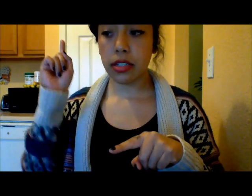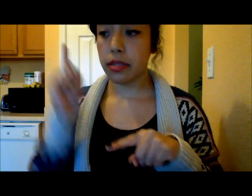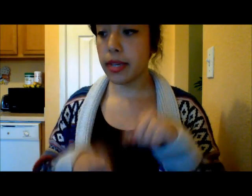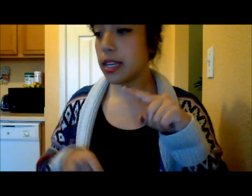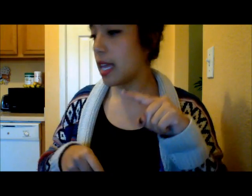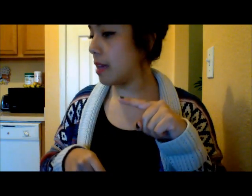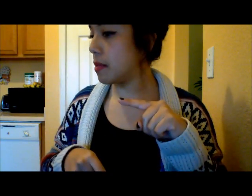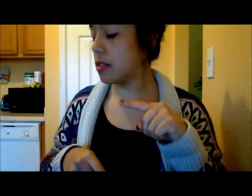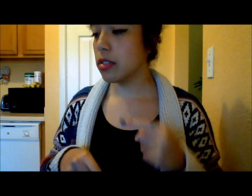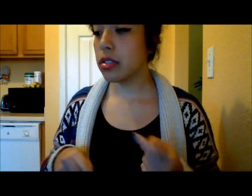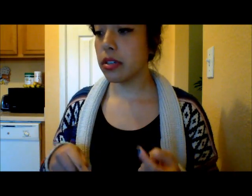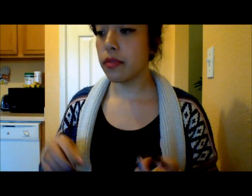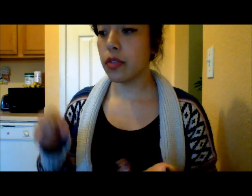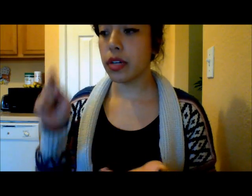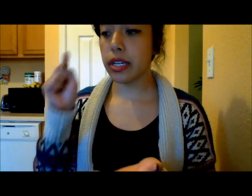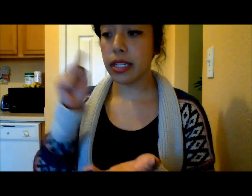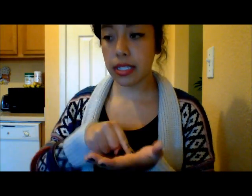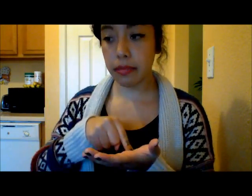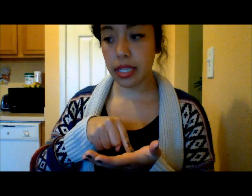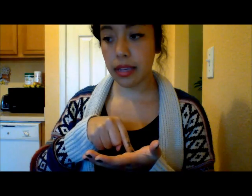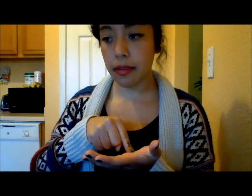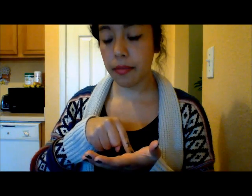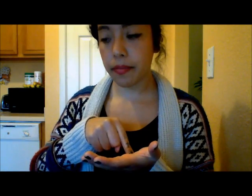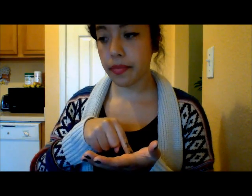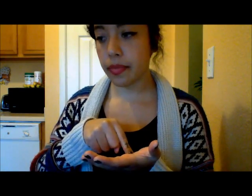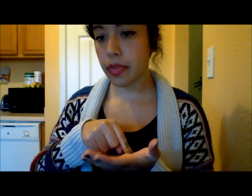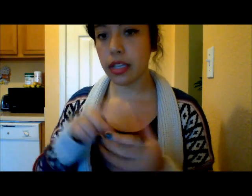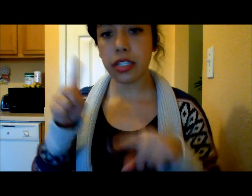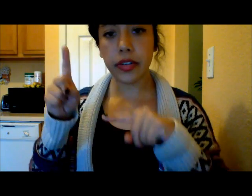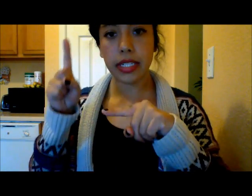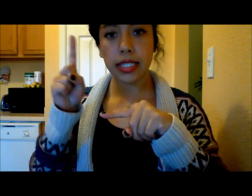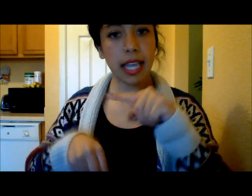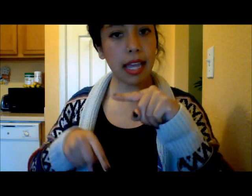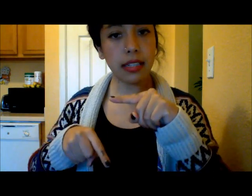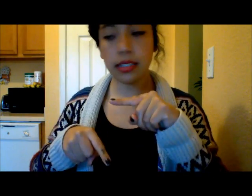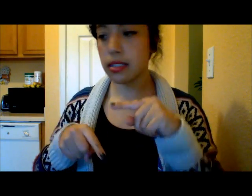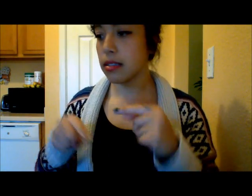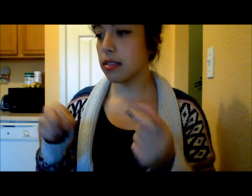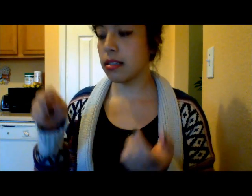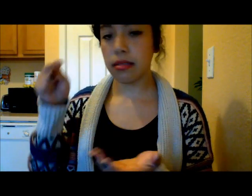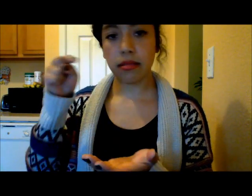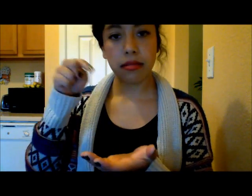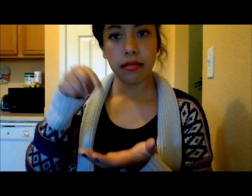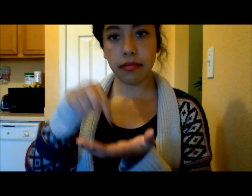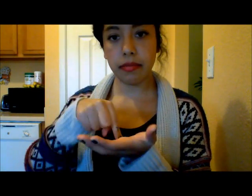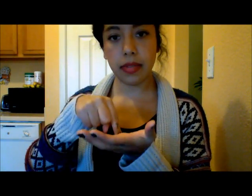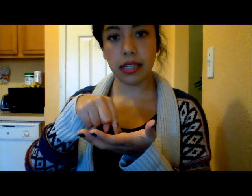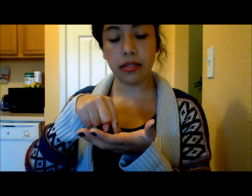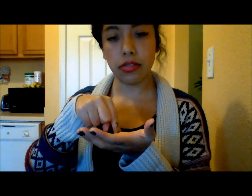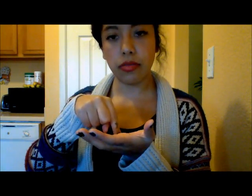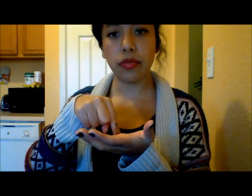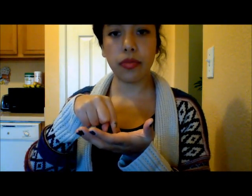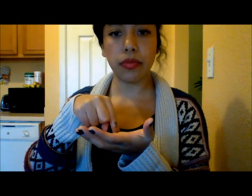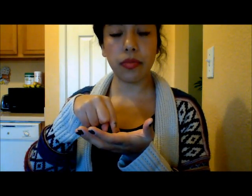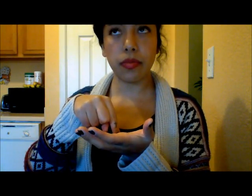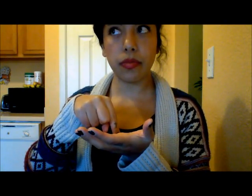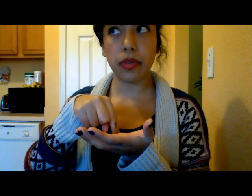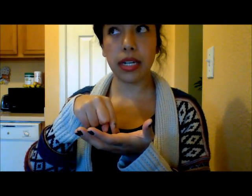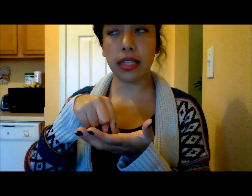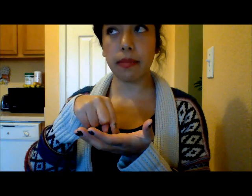To be unable to afford something. So it's can't, and then what the